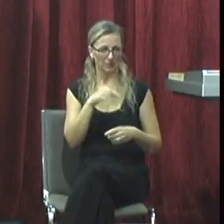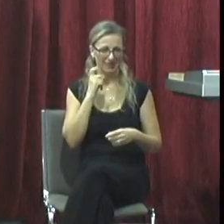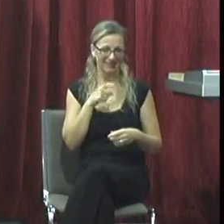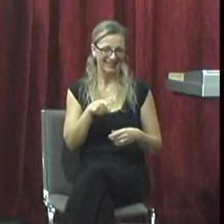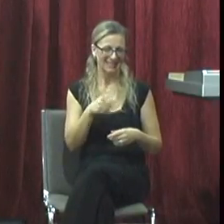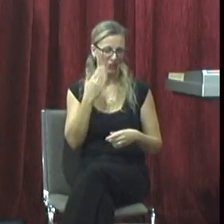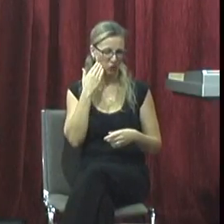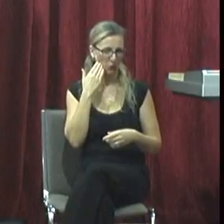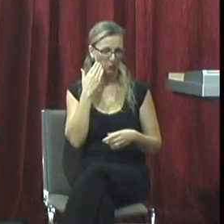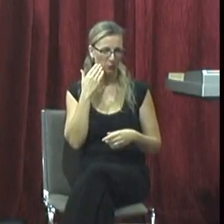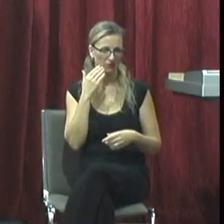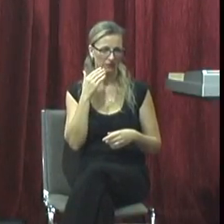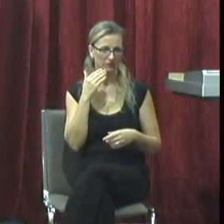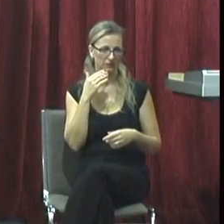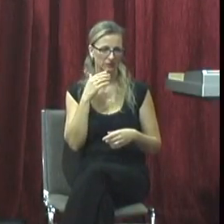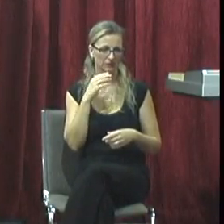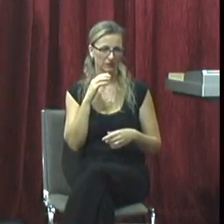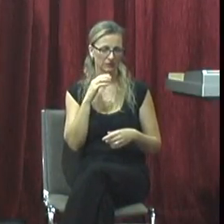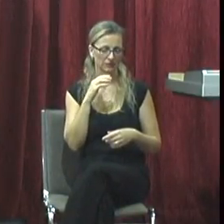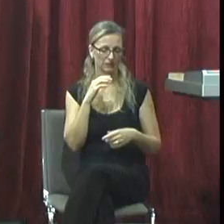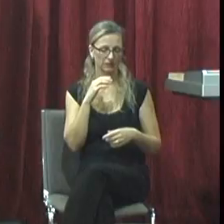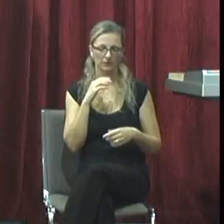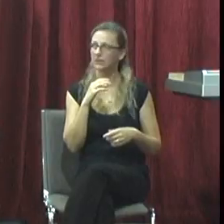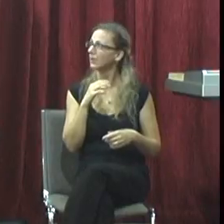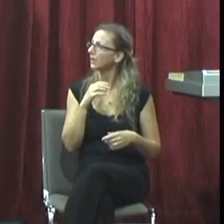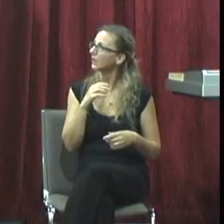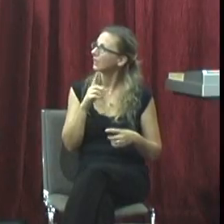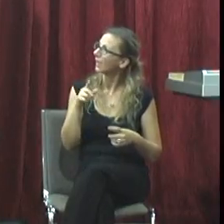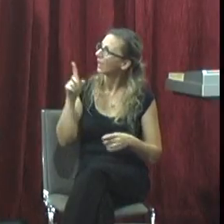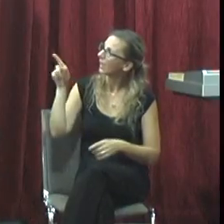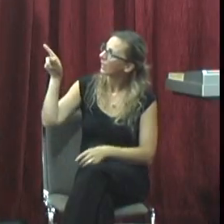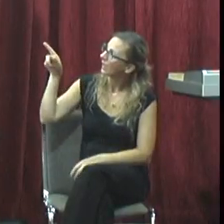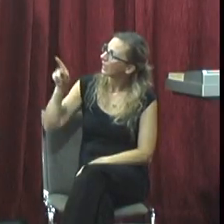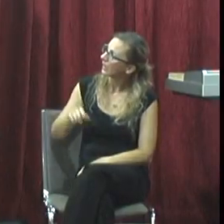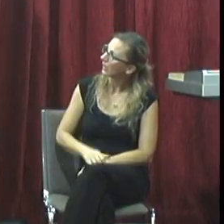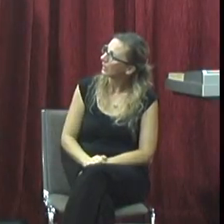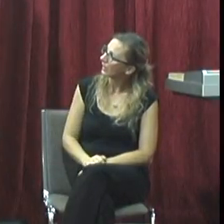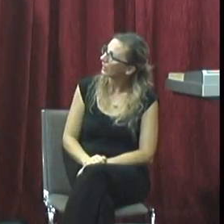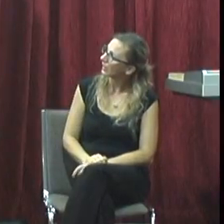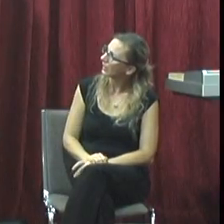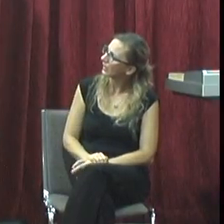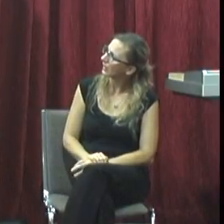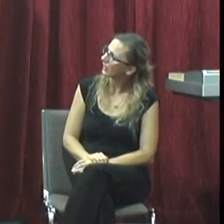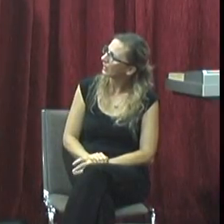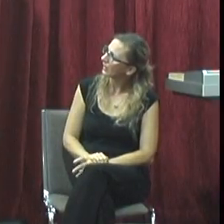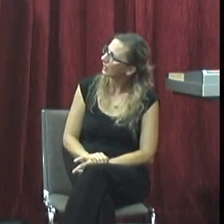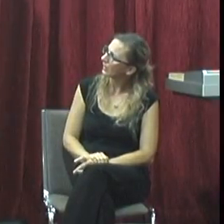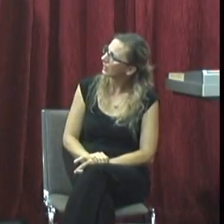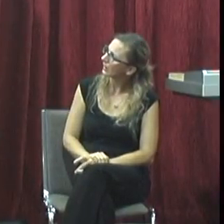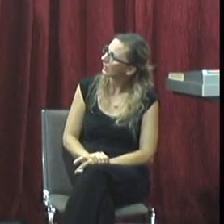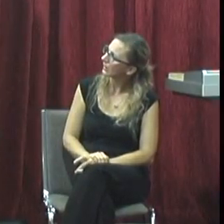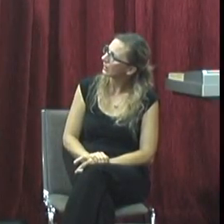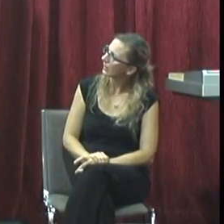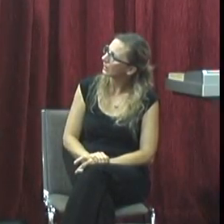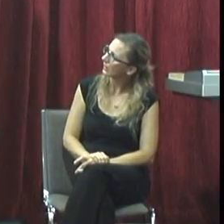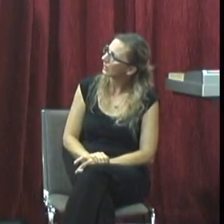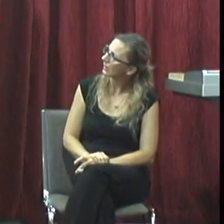silent. And then in verse 26, a memorial heap of stones was built, and the valley was named the Valley of Achor,